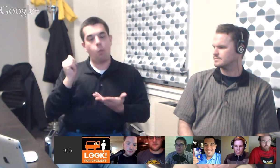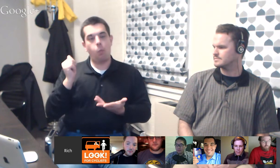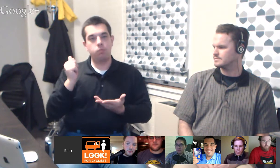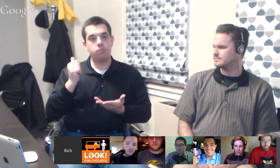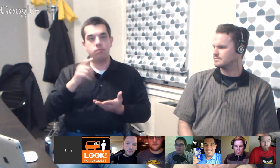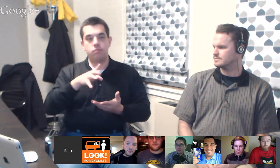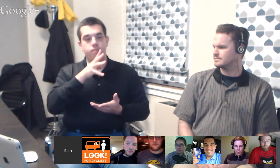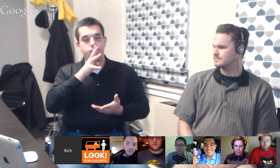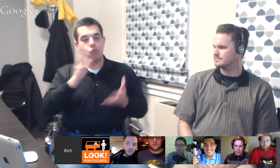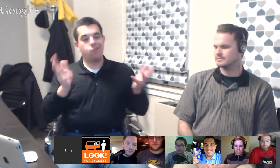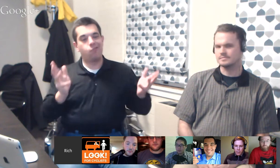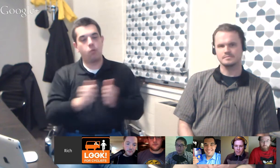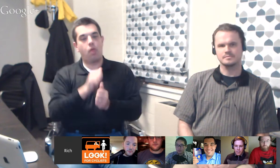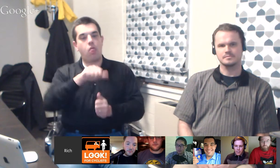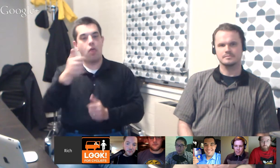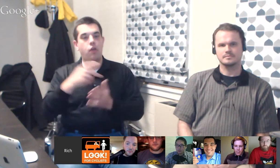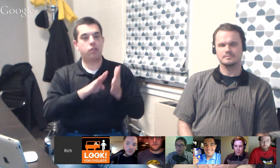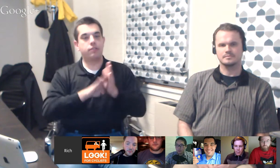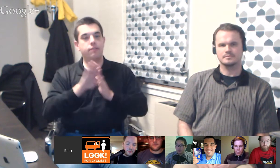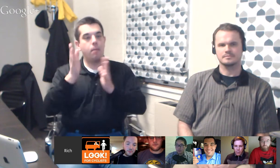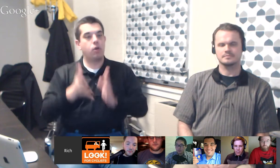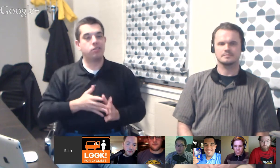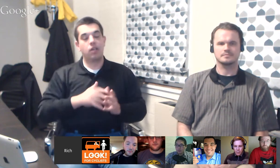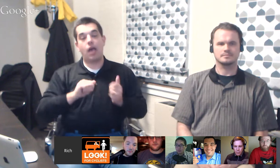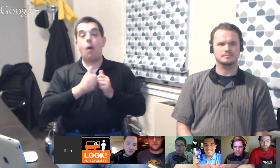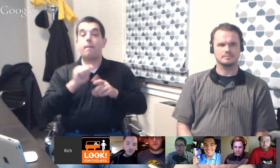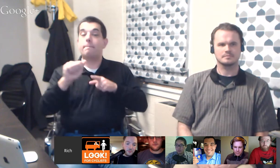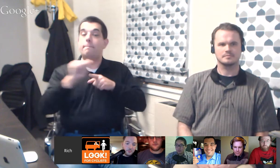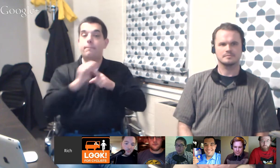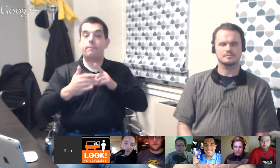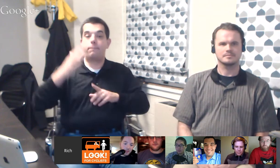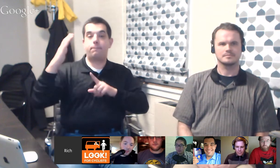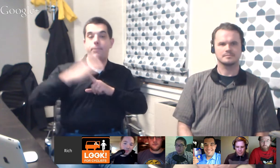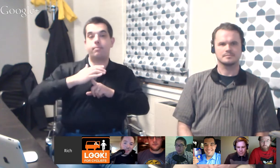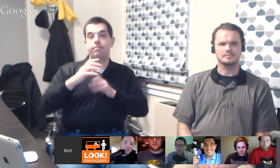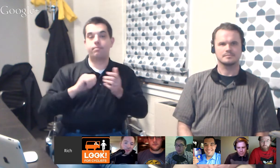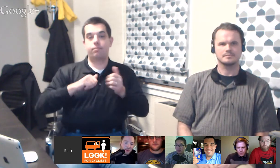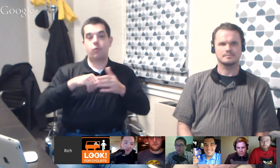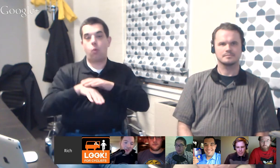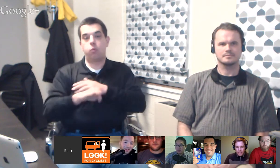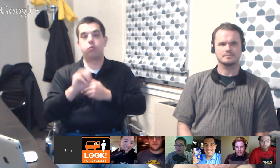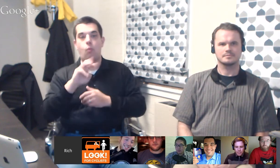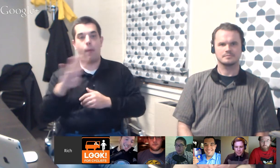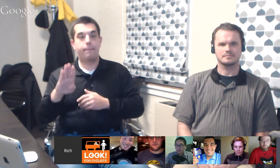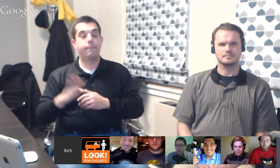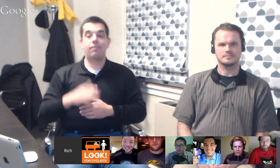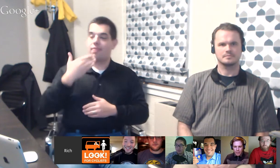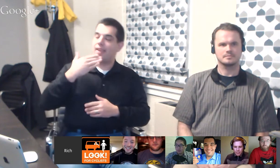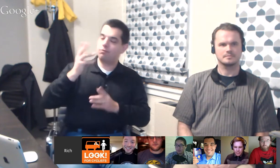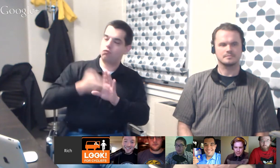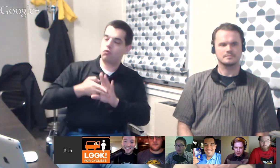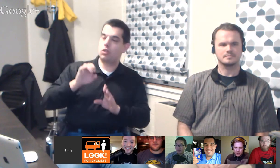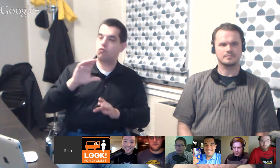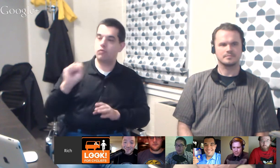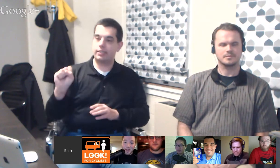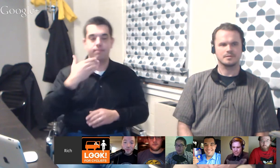talk with other developers about best practices to make the web more accessible. Excellent. Well, thanks so much for coming on, Chris. Thank